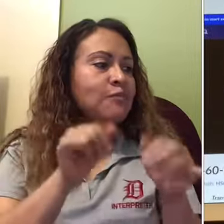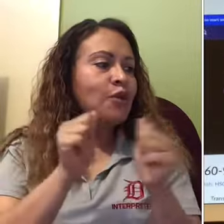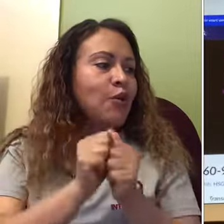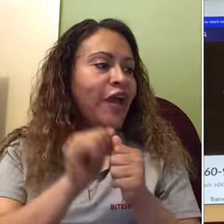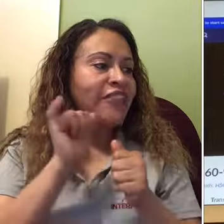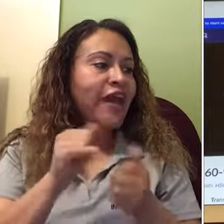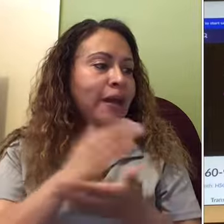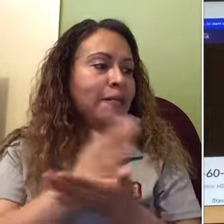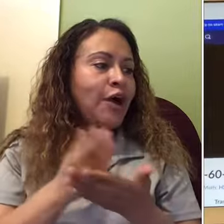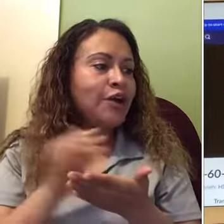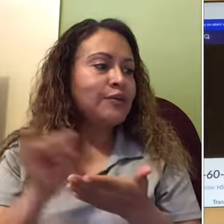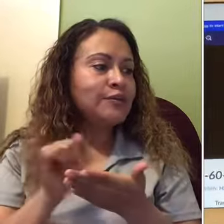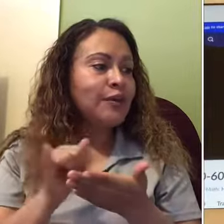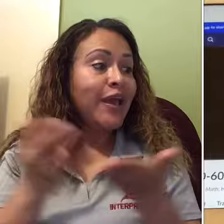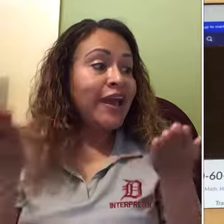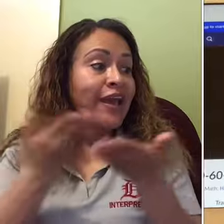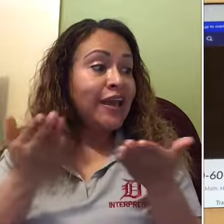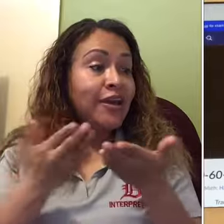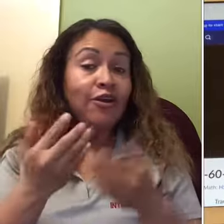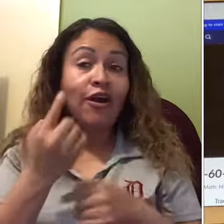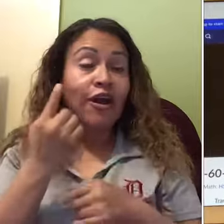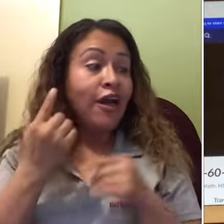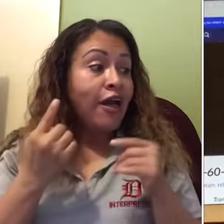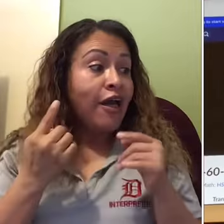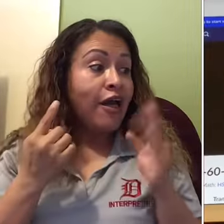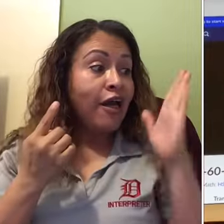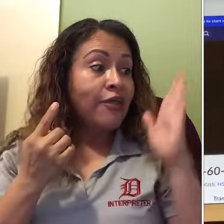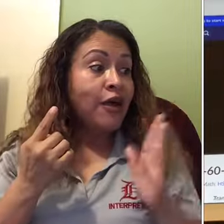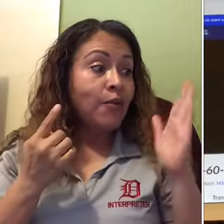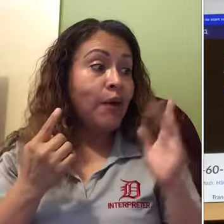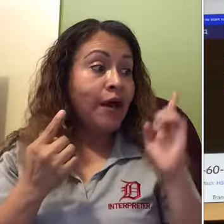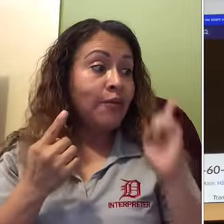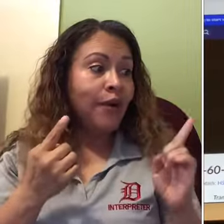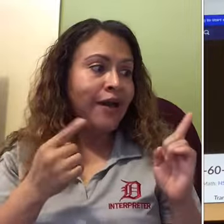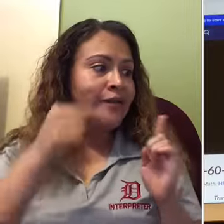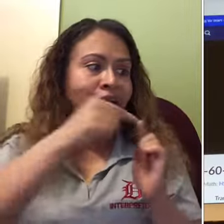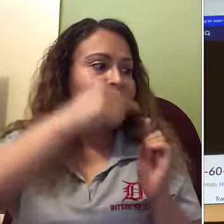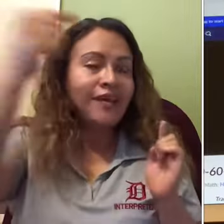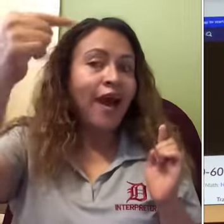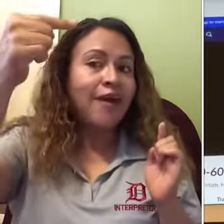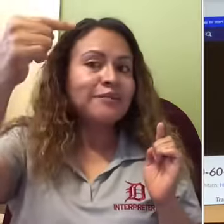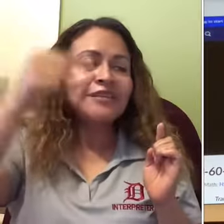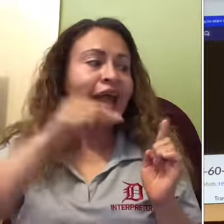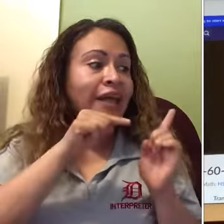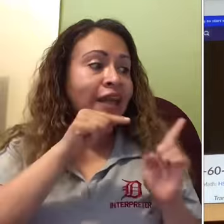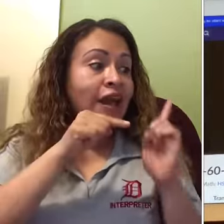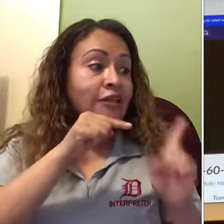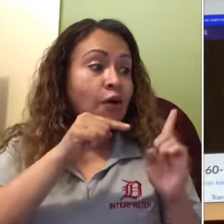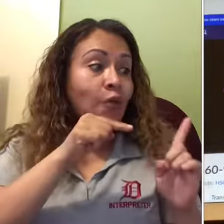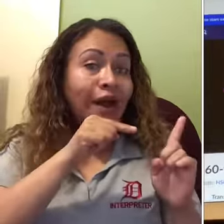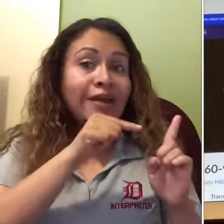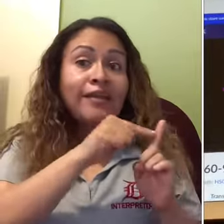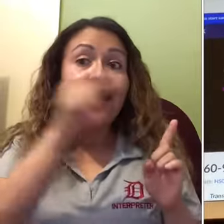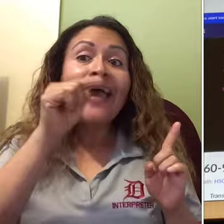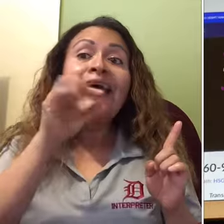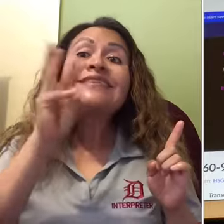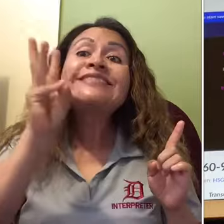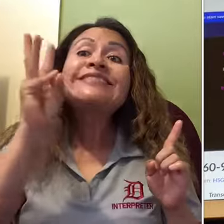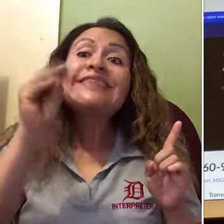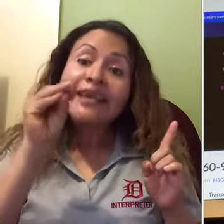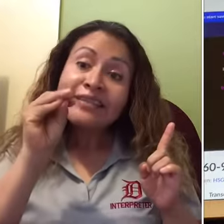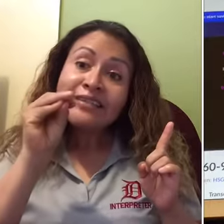side right over here. Here the 1 is not the side opposite the 30-degree side. Here the 1 is the side opposite the 60-degree